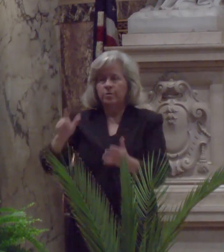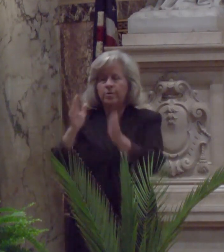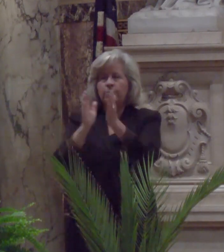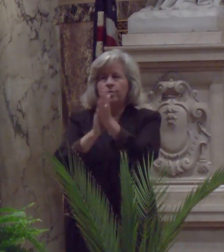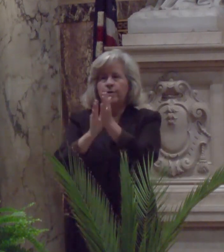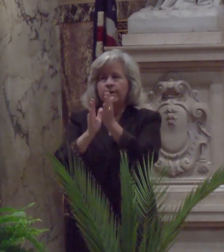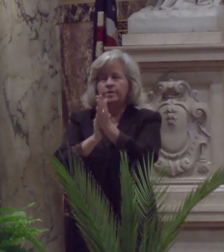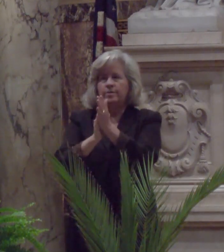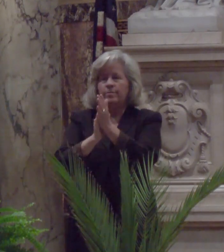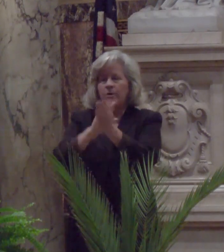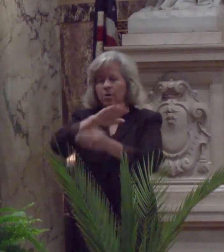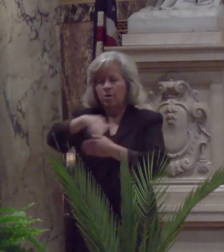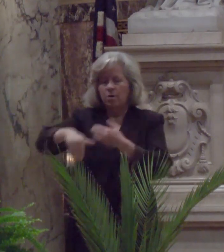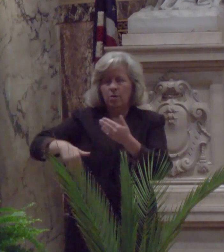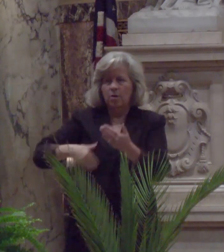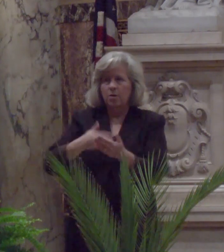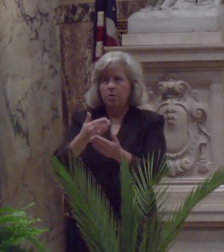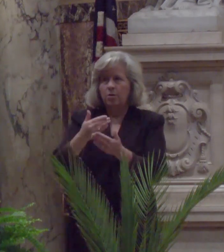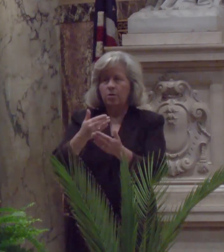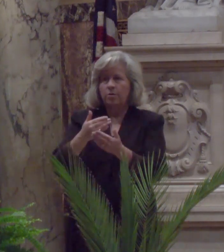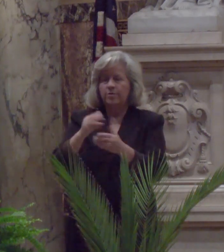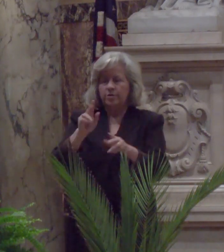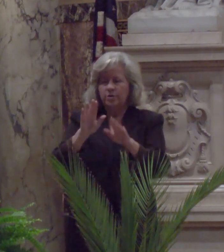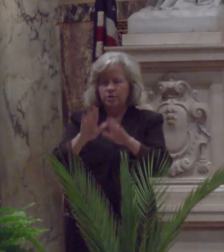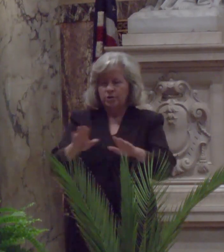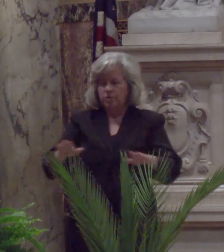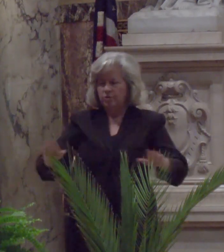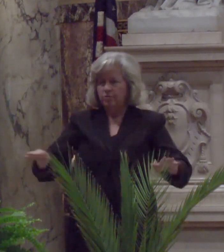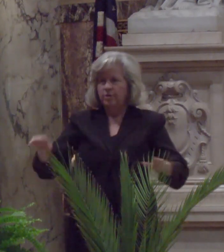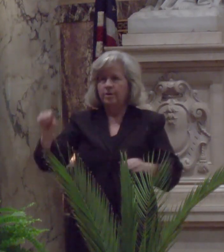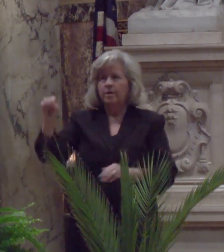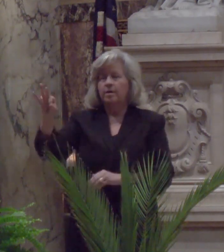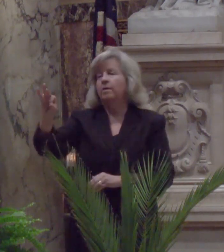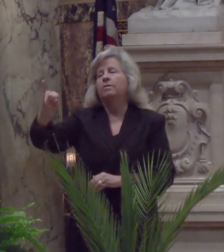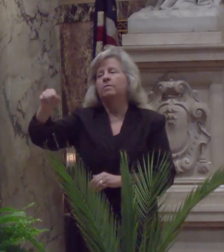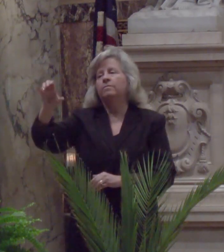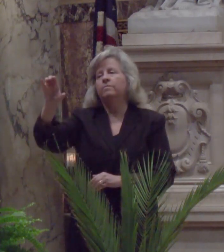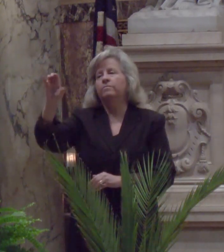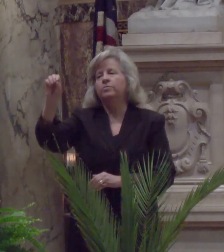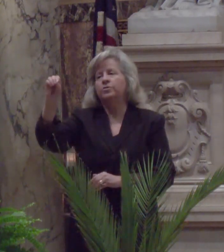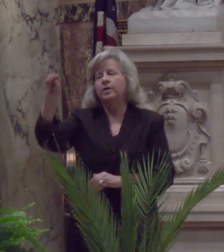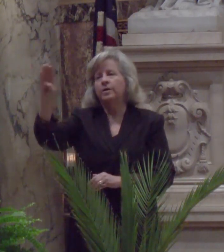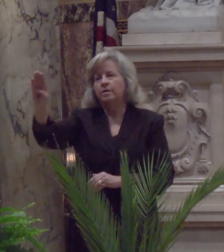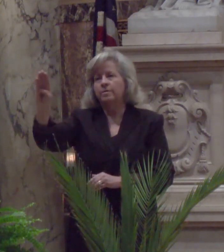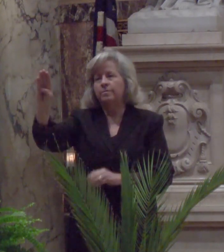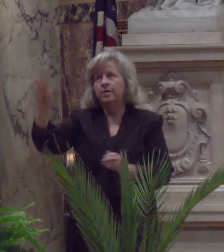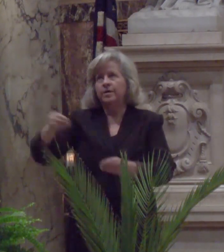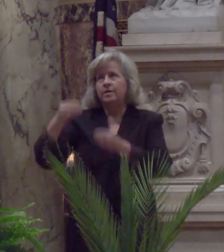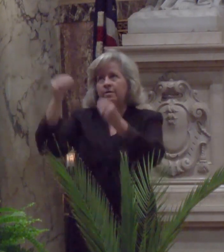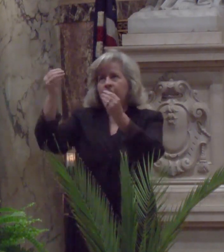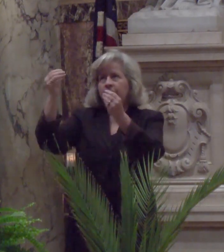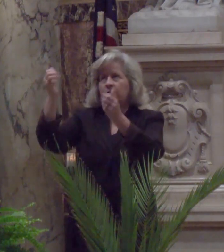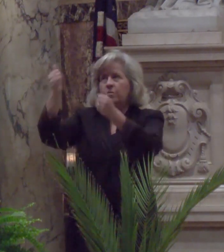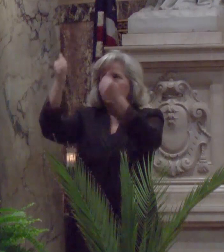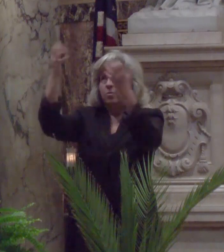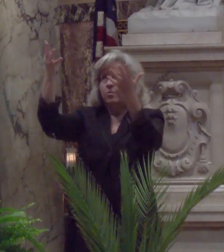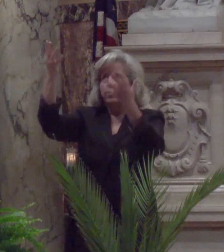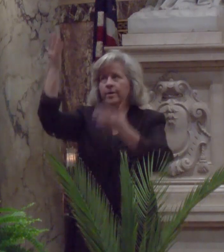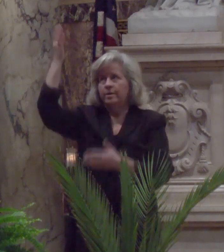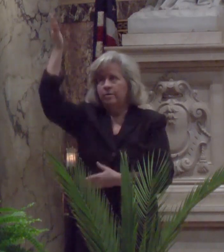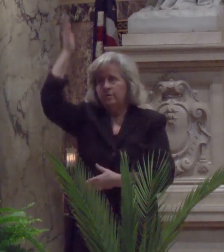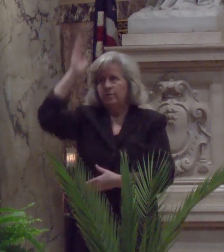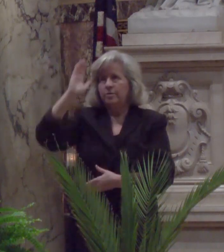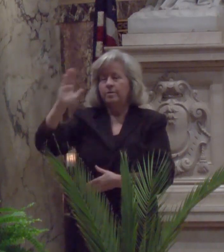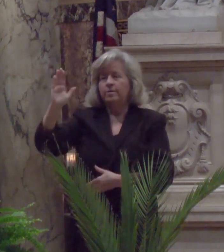Descendants of Jacob, give glory. to him,